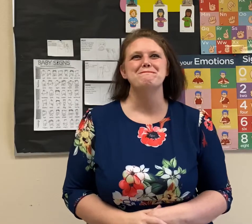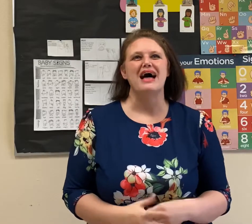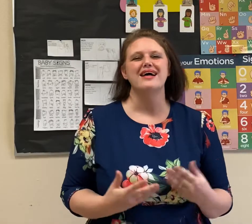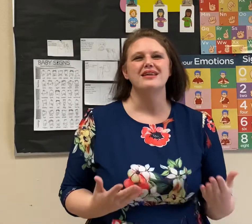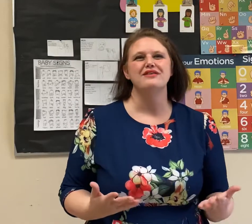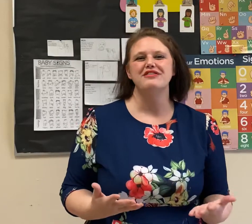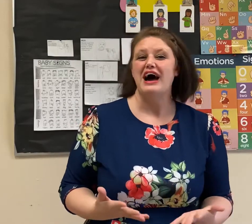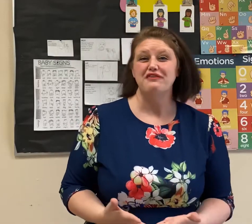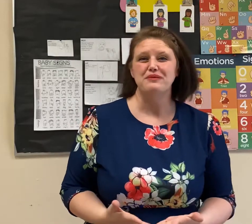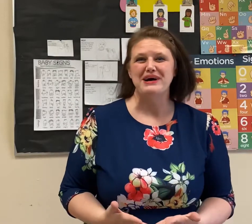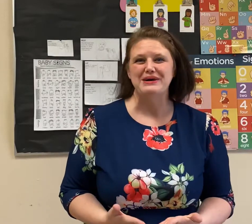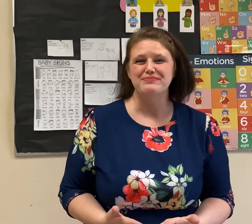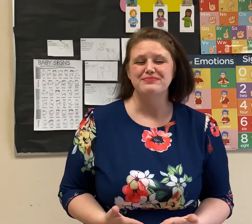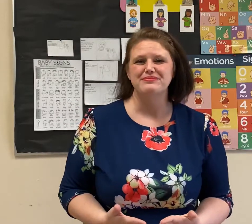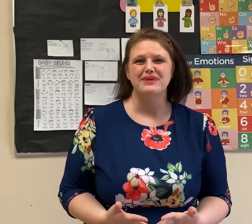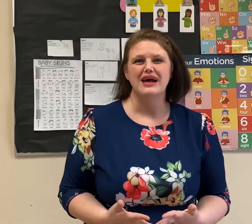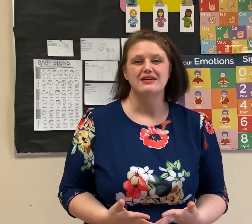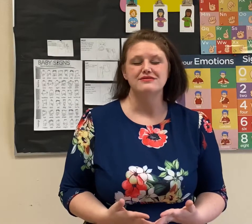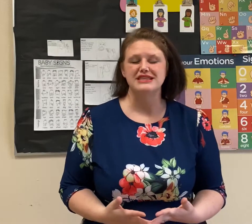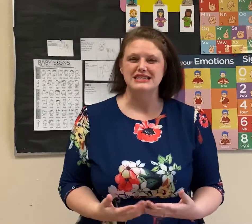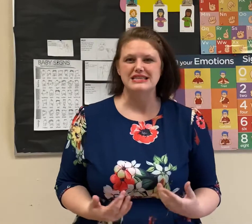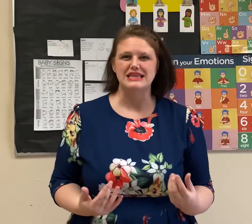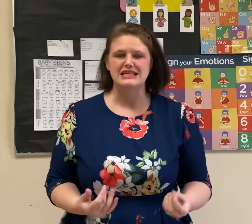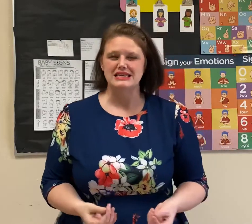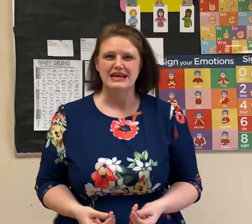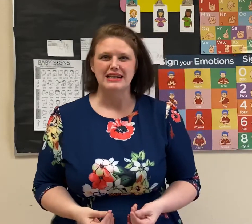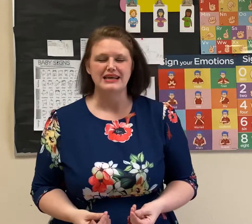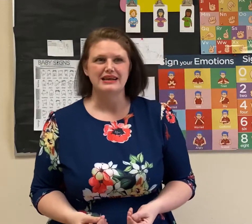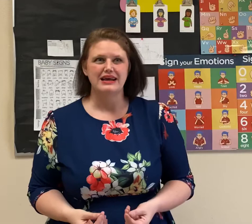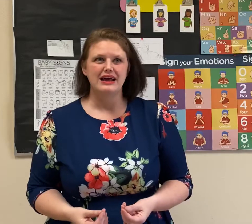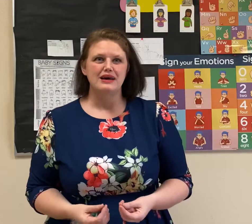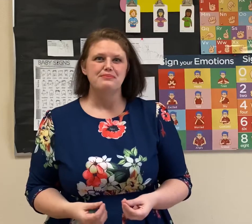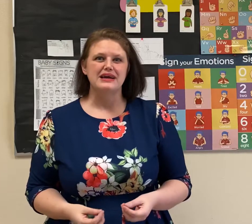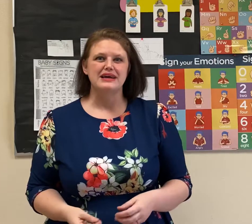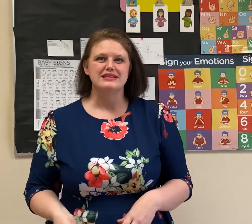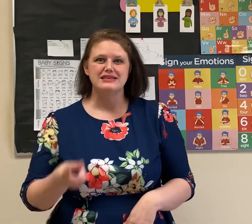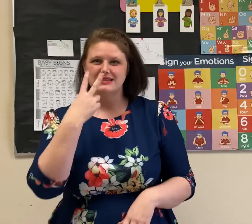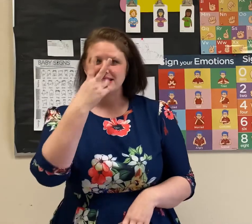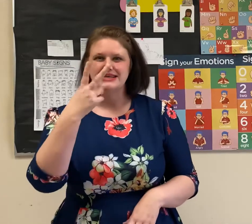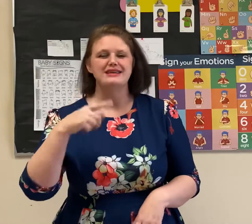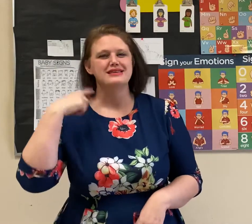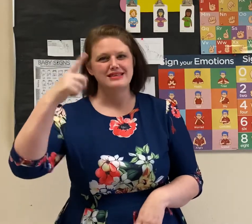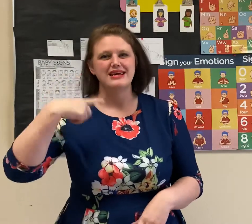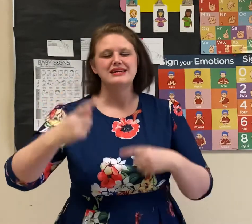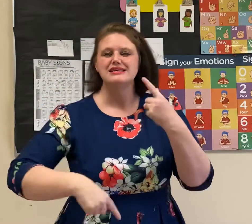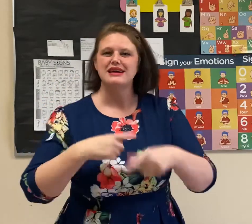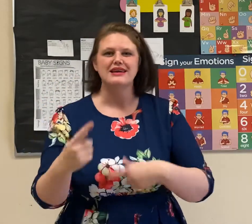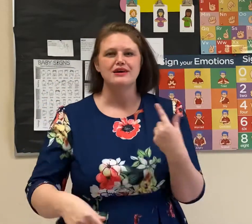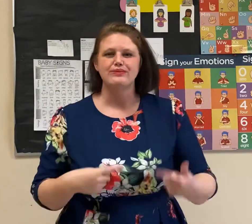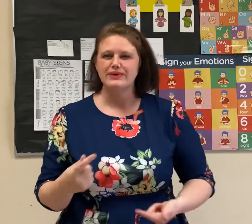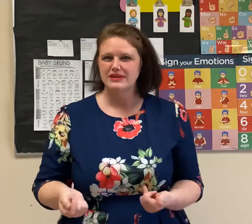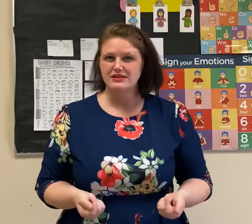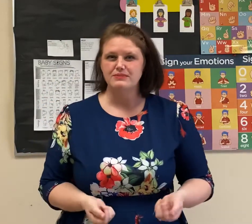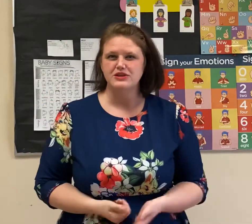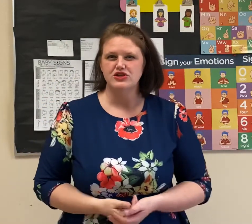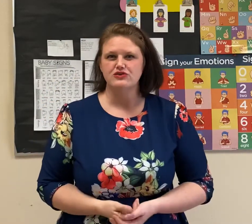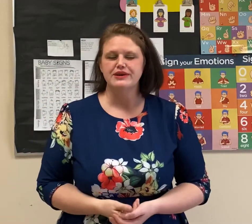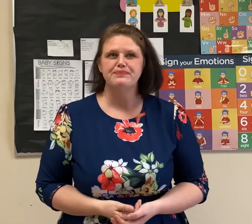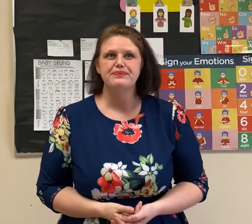I love the alphabet. I love see it, say it, sign it, because see it, say it, sign it really does help the children.